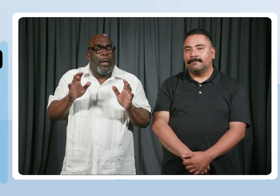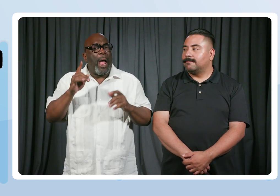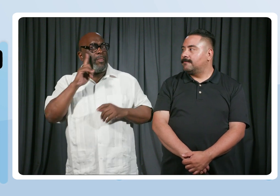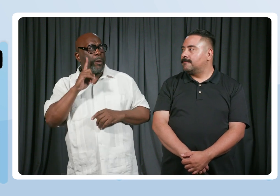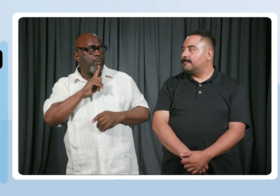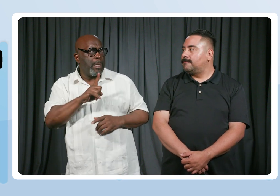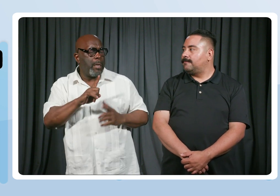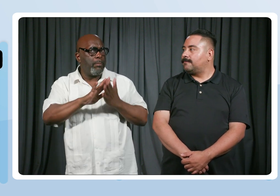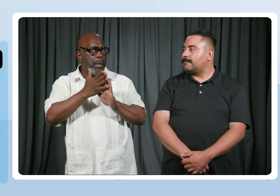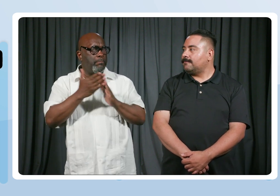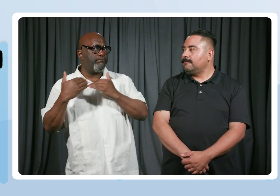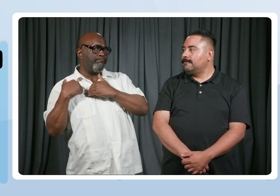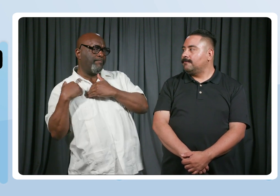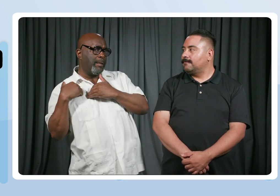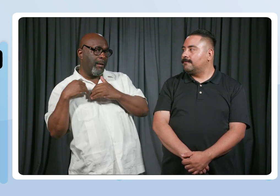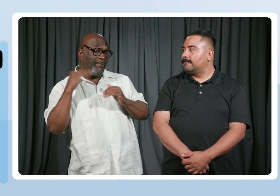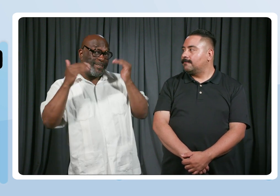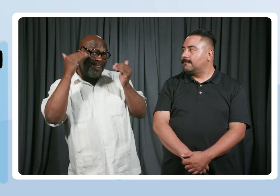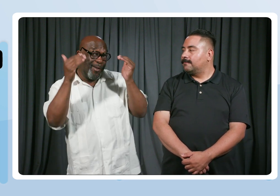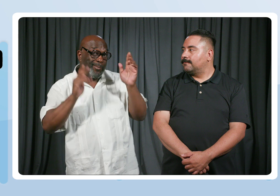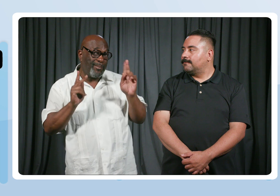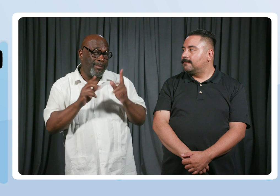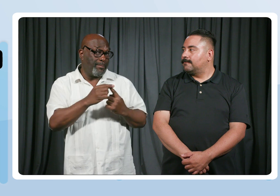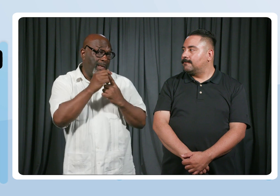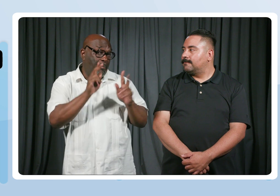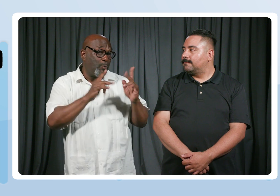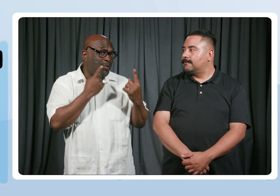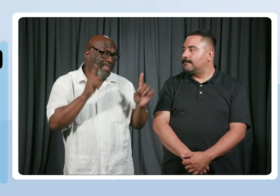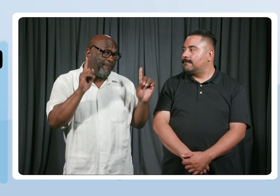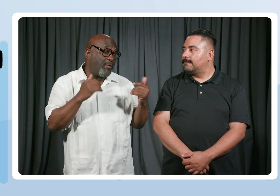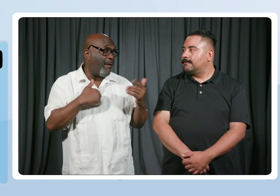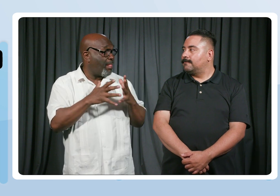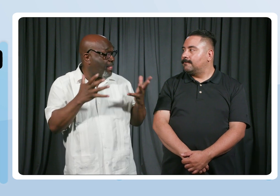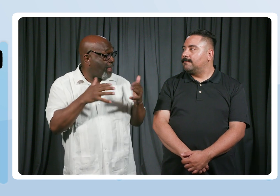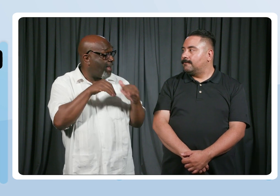really incumbent upon adults, particularly folks who, are successful